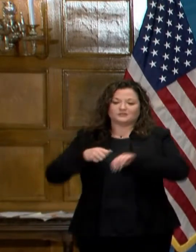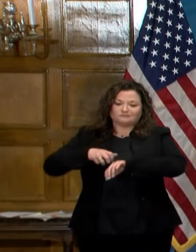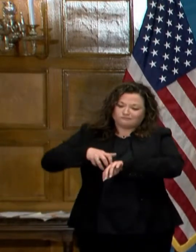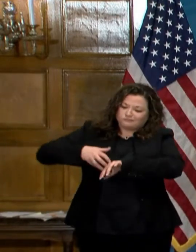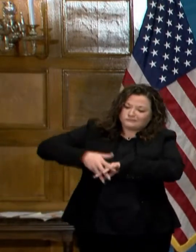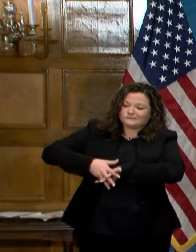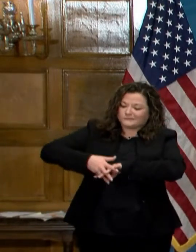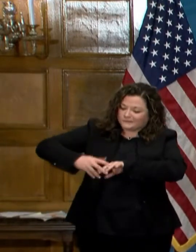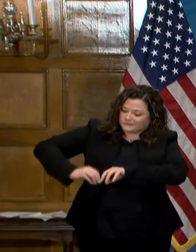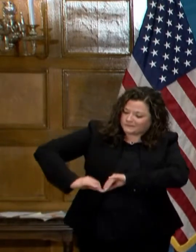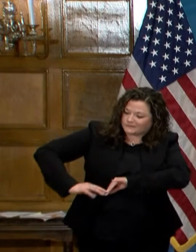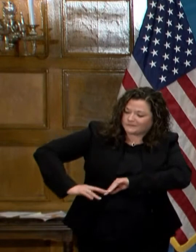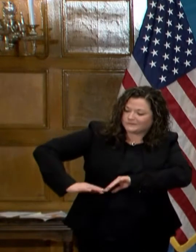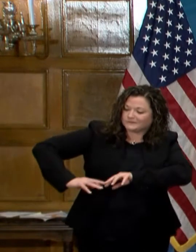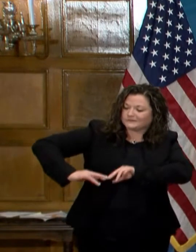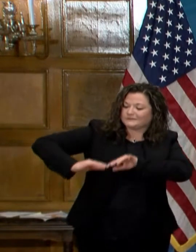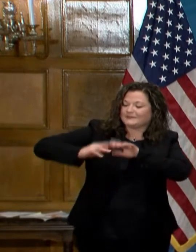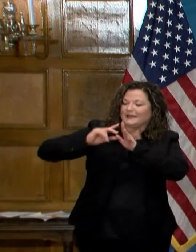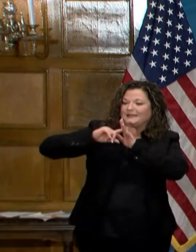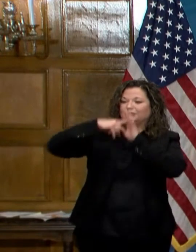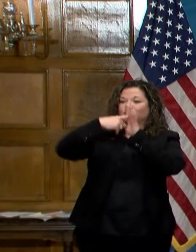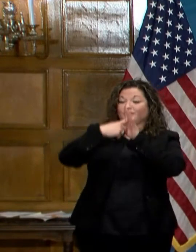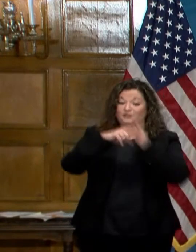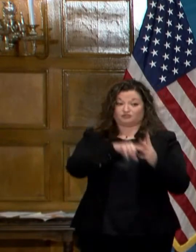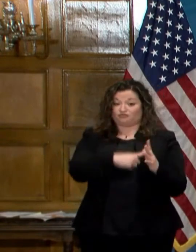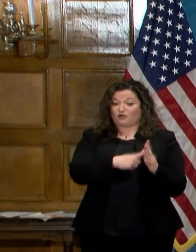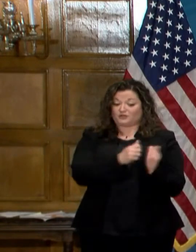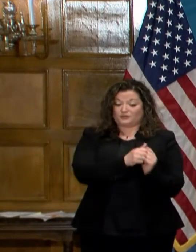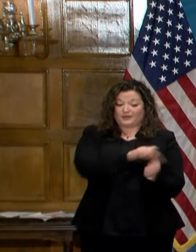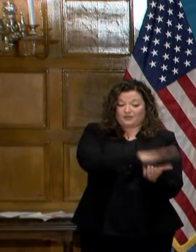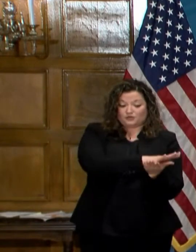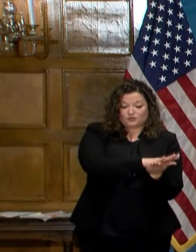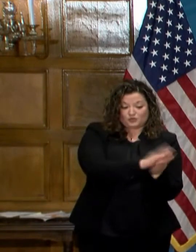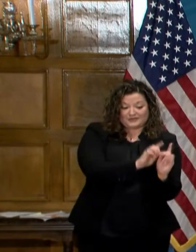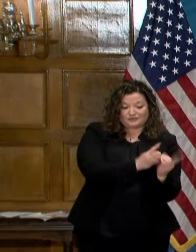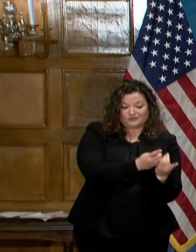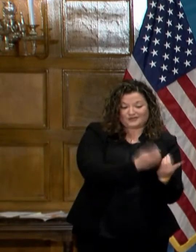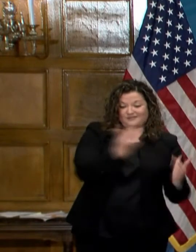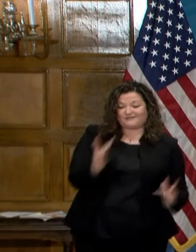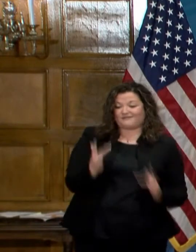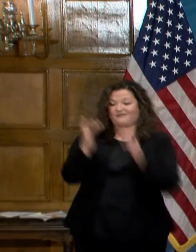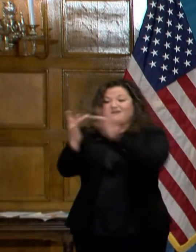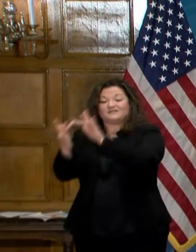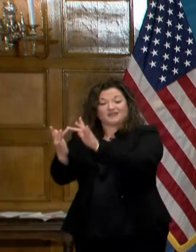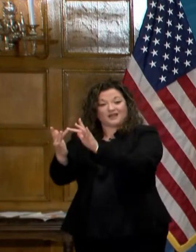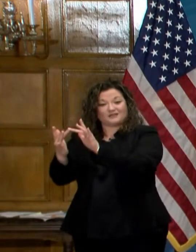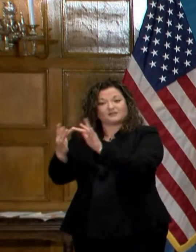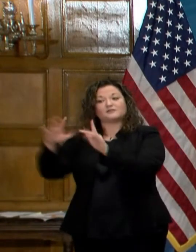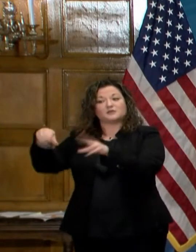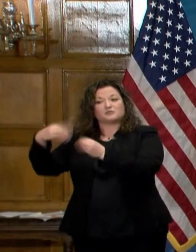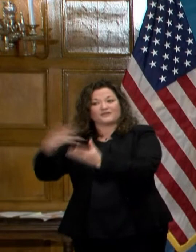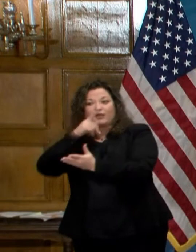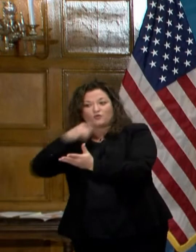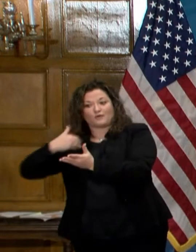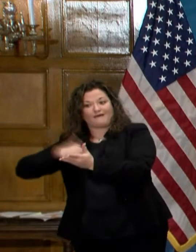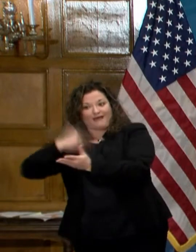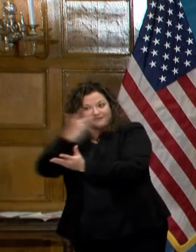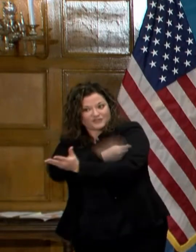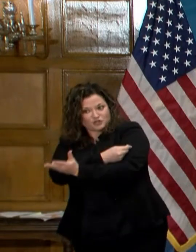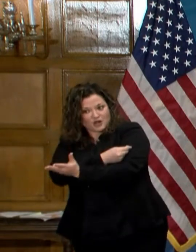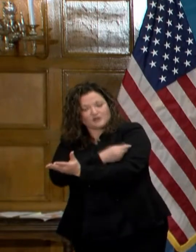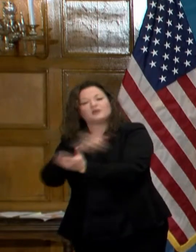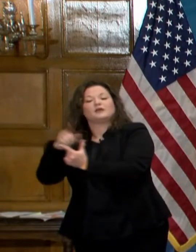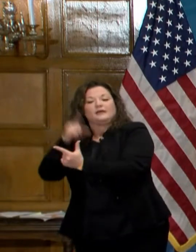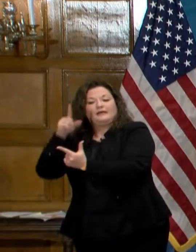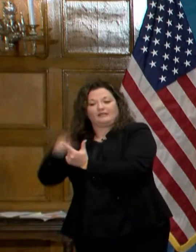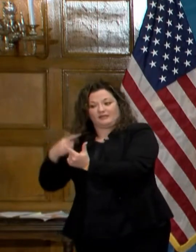up initiative, where it starts with the school district contacting the provider and managing it when we have the